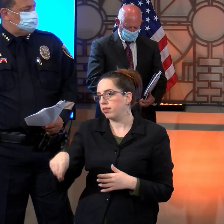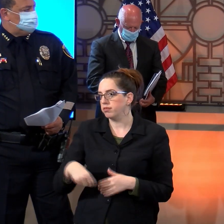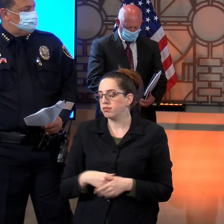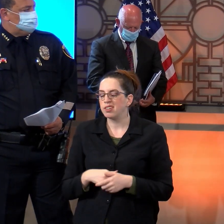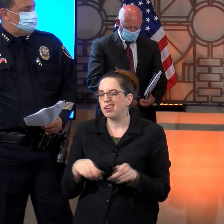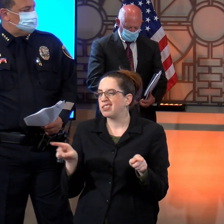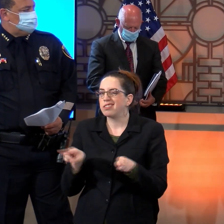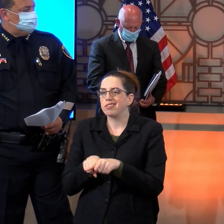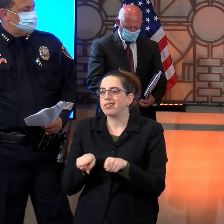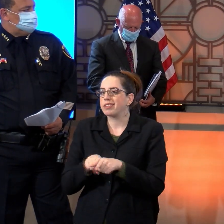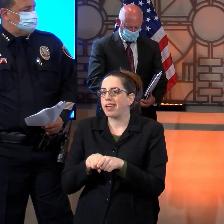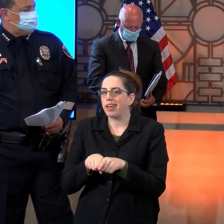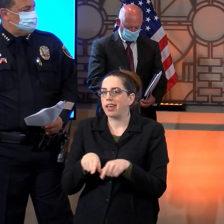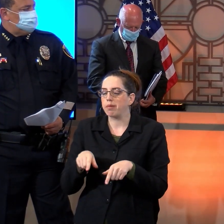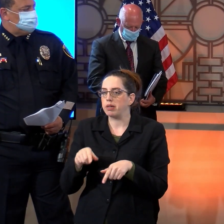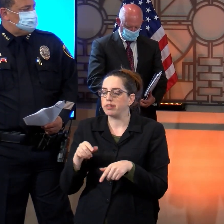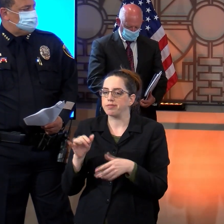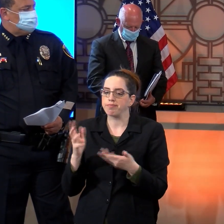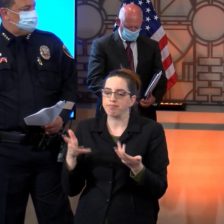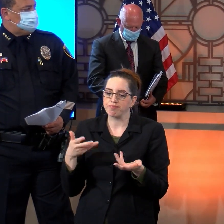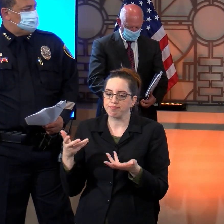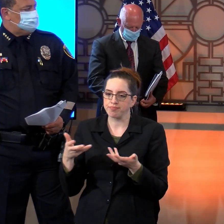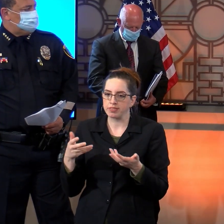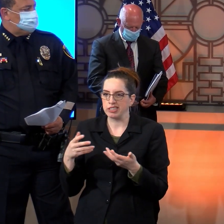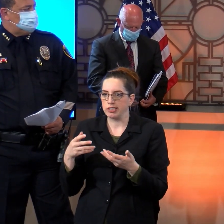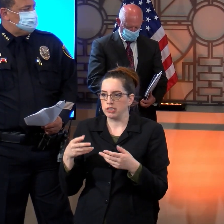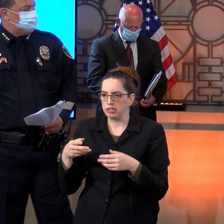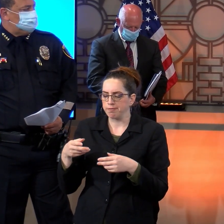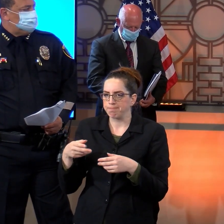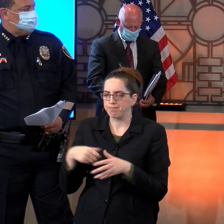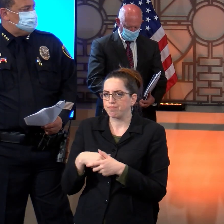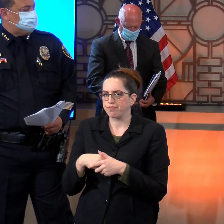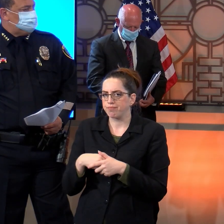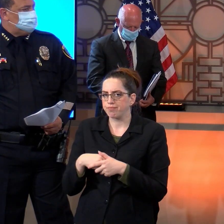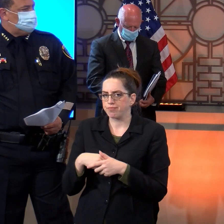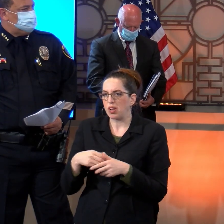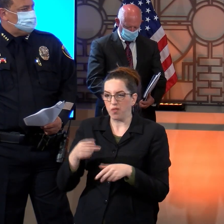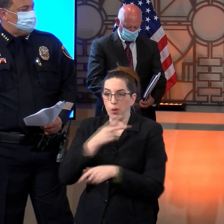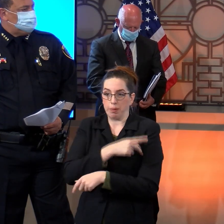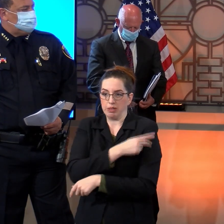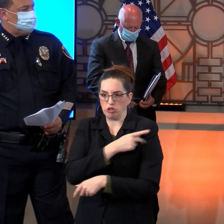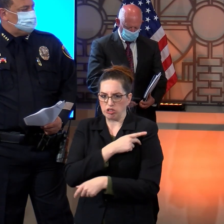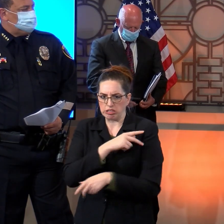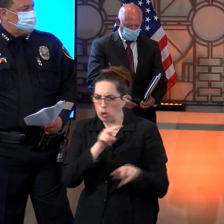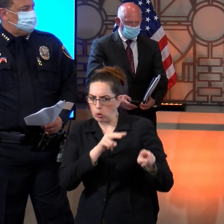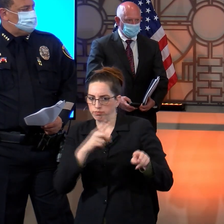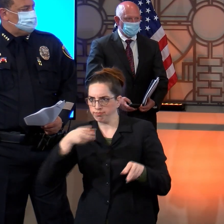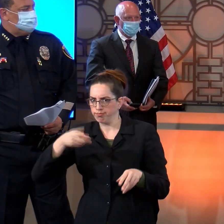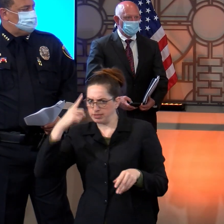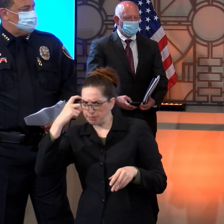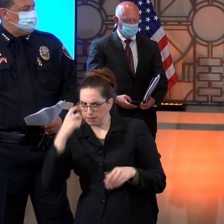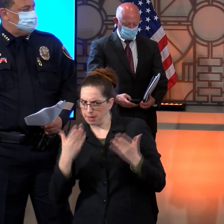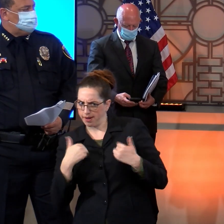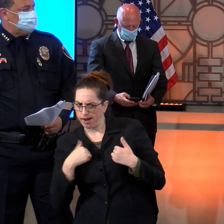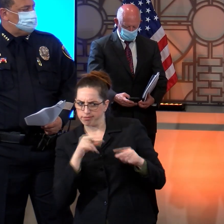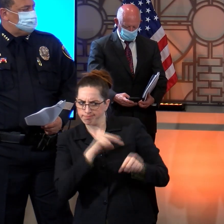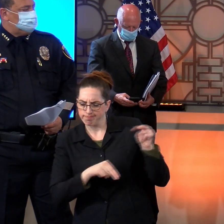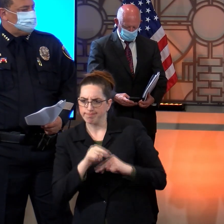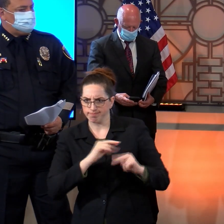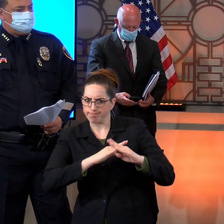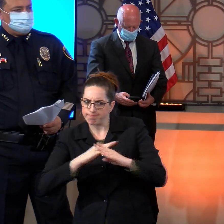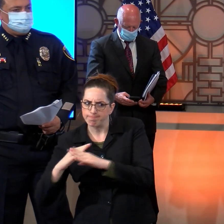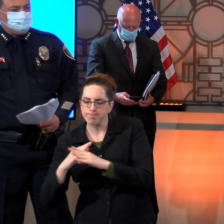same approach as the heightened level of suspicion for all our patients will continue. And the goal, again, is to ensure